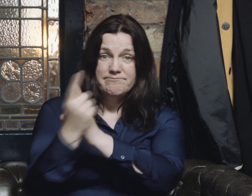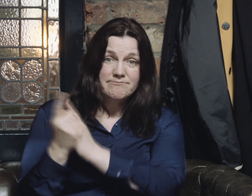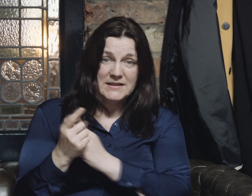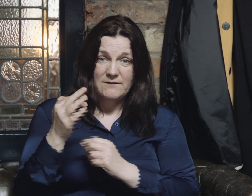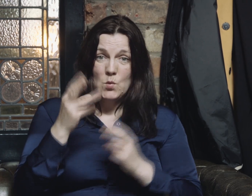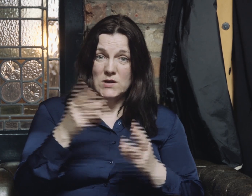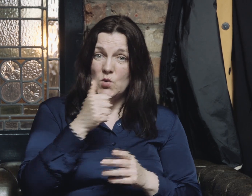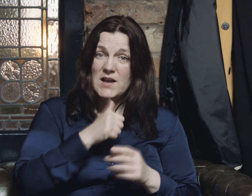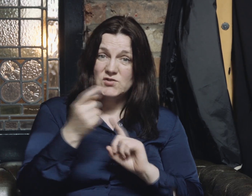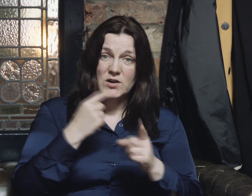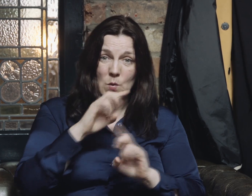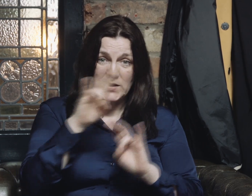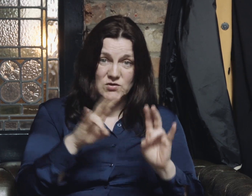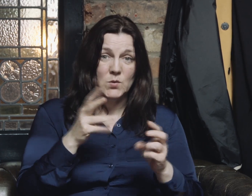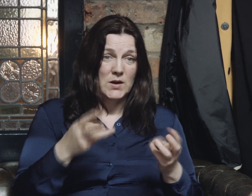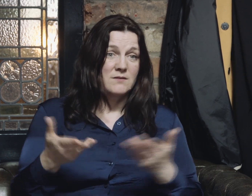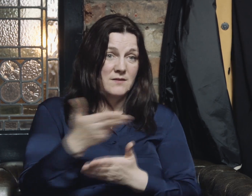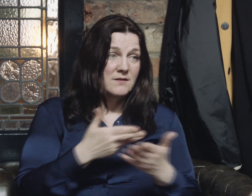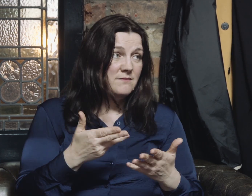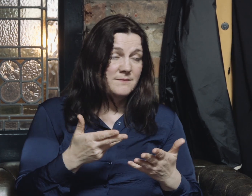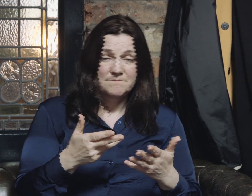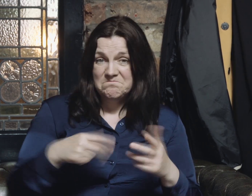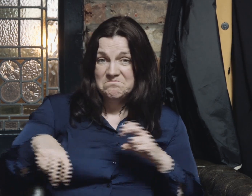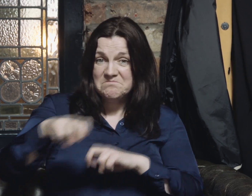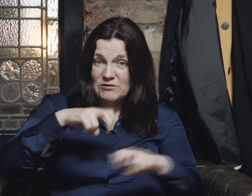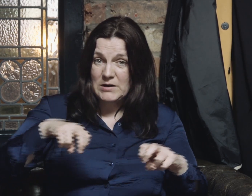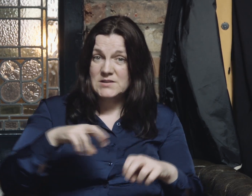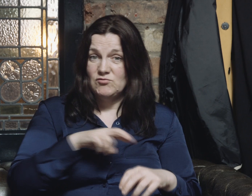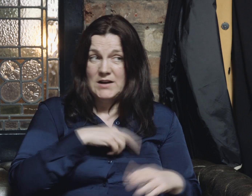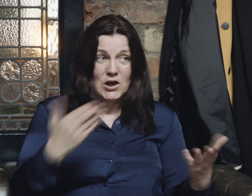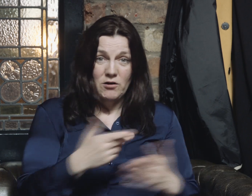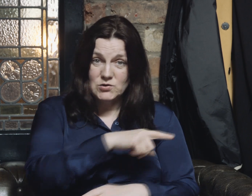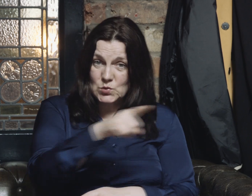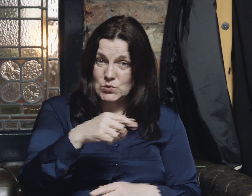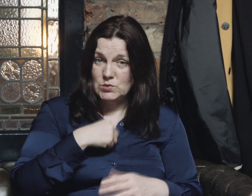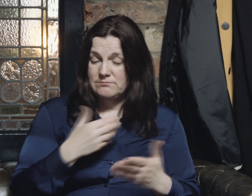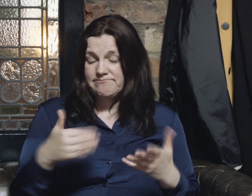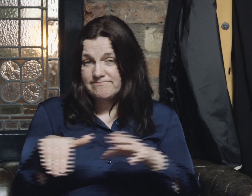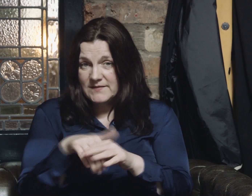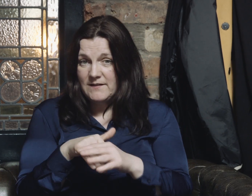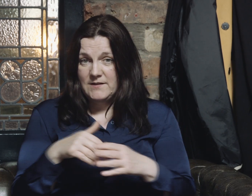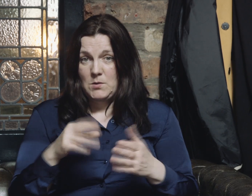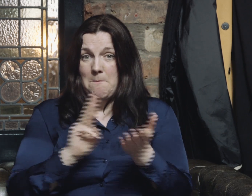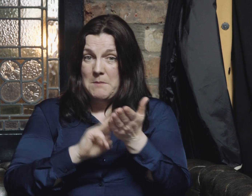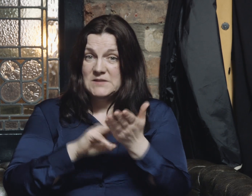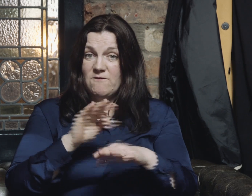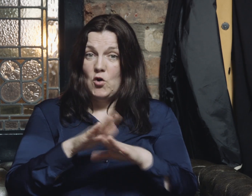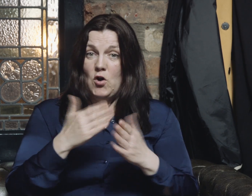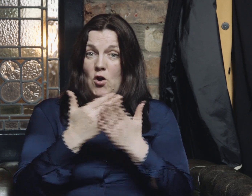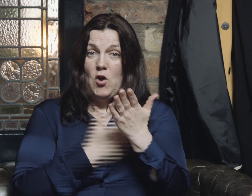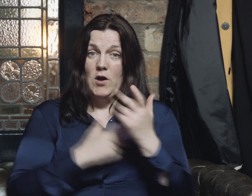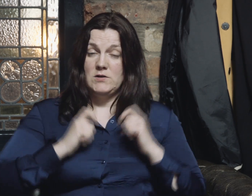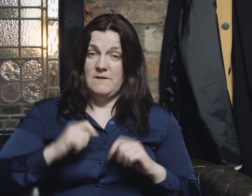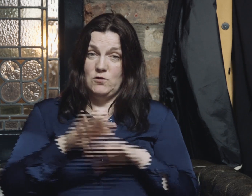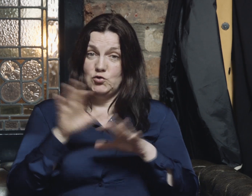to answer questions, and we'll circulate a little bit, and we'd encourage you to engage with members for Lawyers for Choice, and any